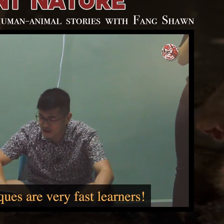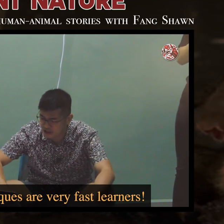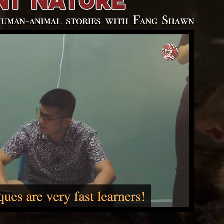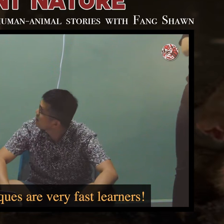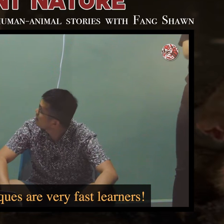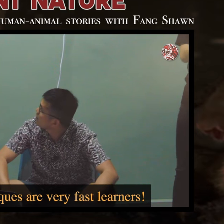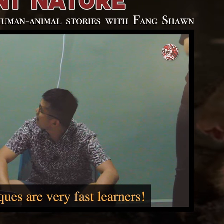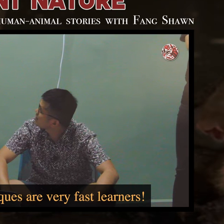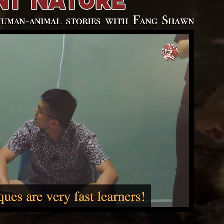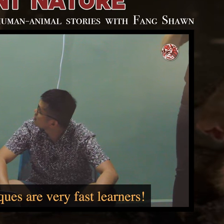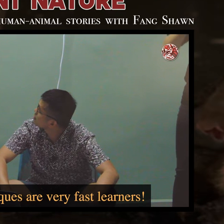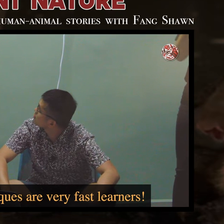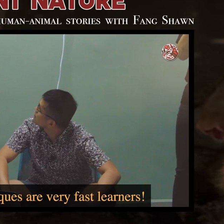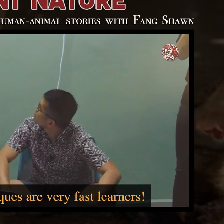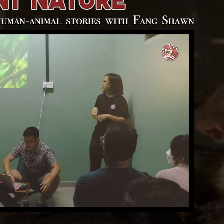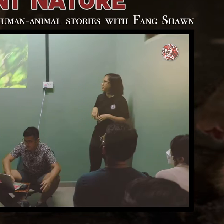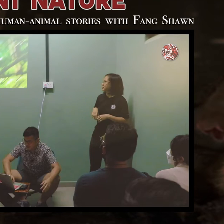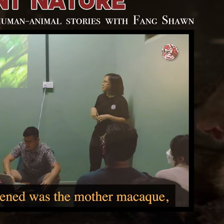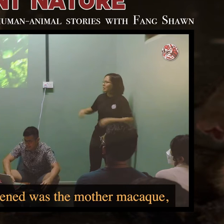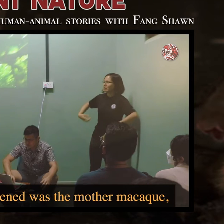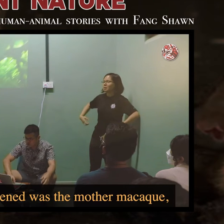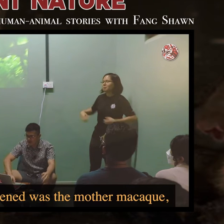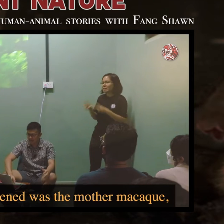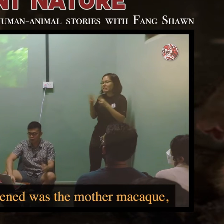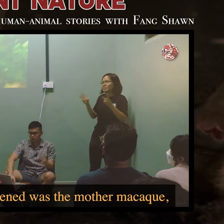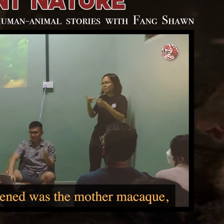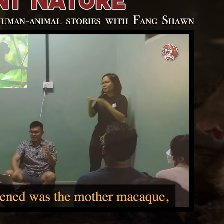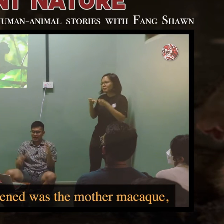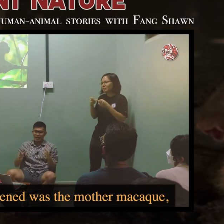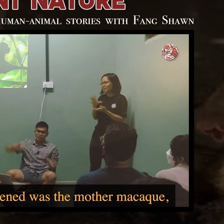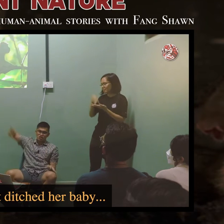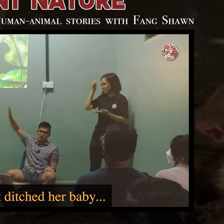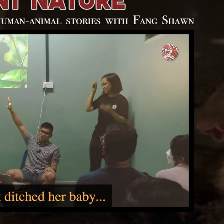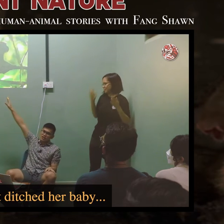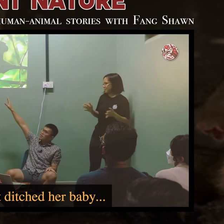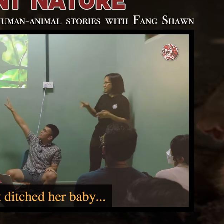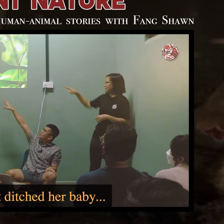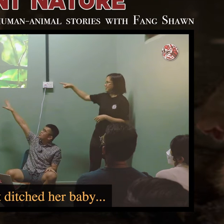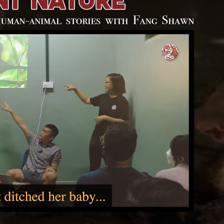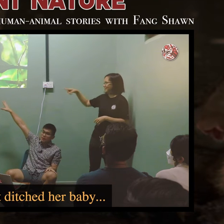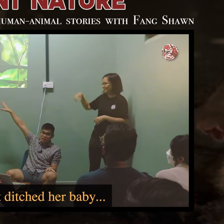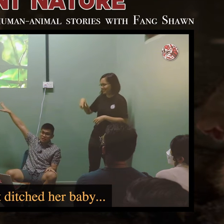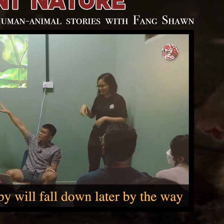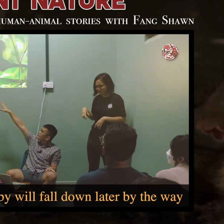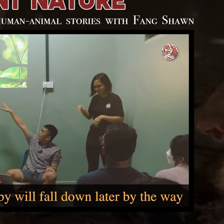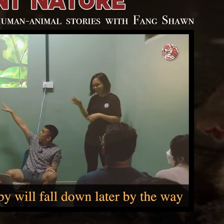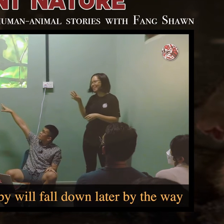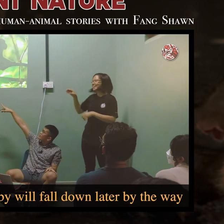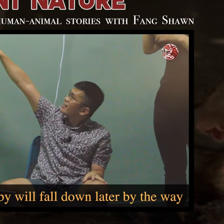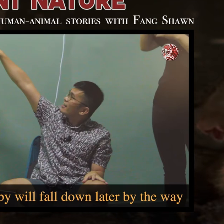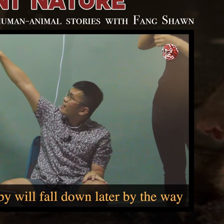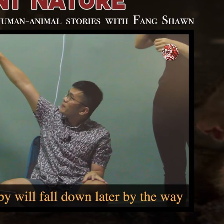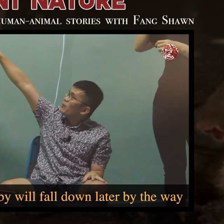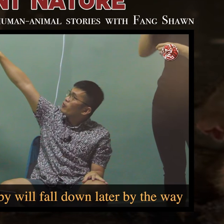macaques are very fast learners. Yeah, so what happened was the mother macaque, she just ditched her baby, if you can